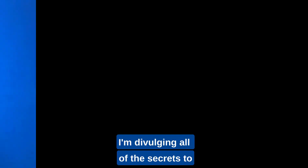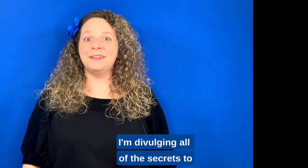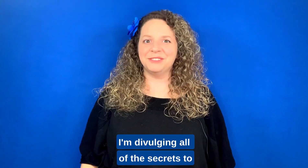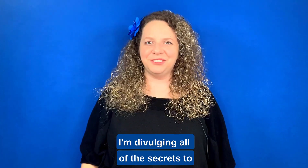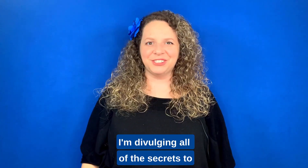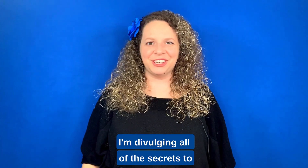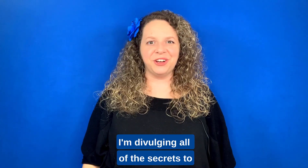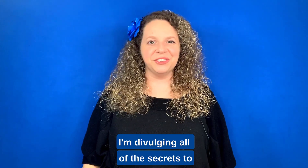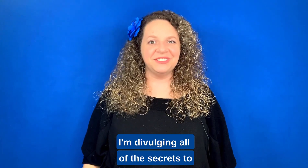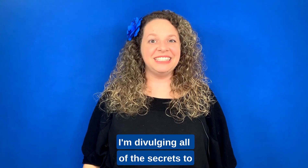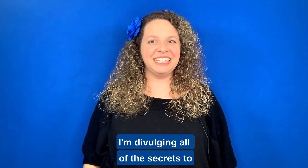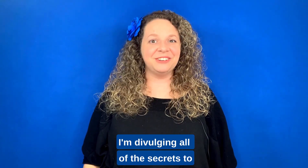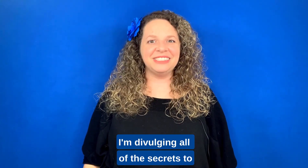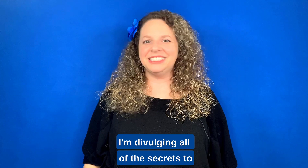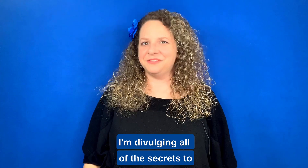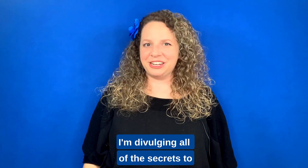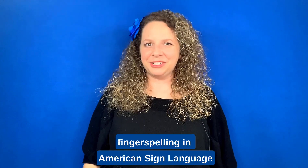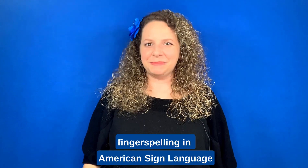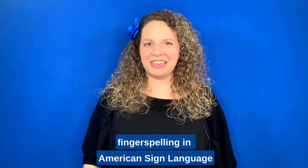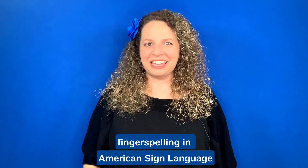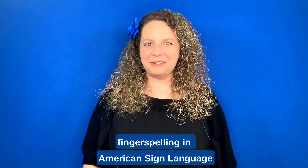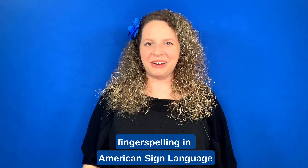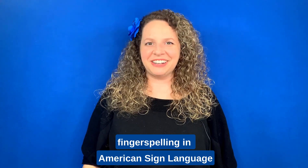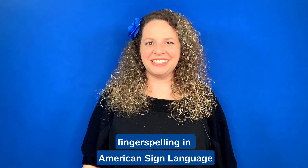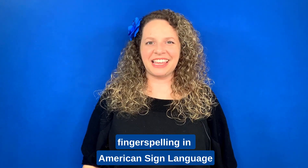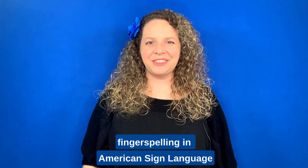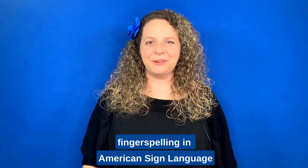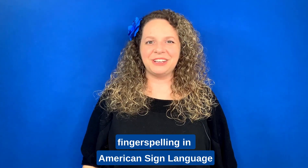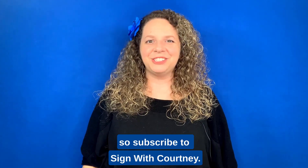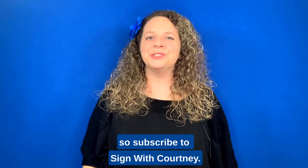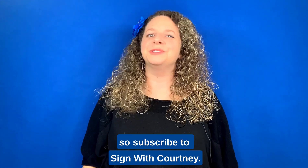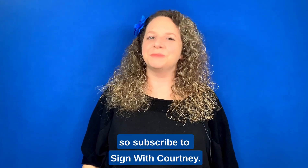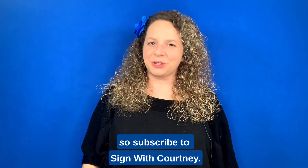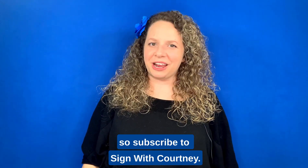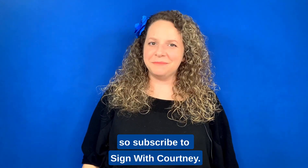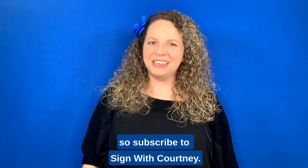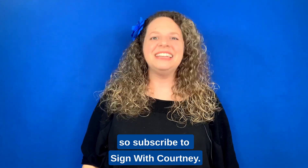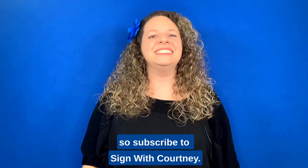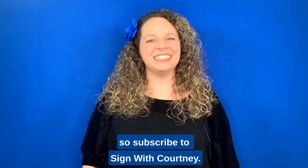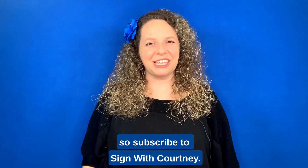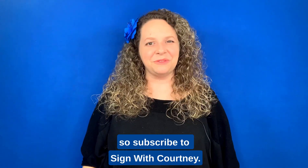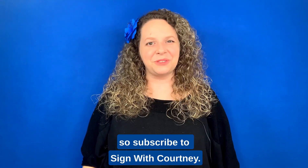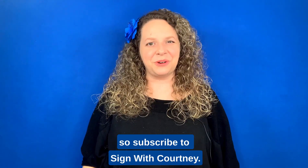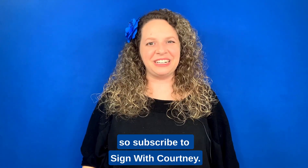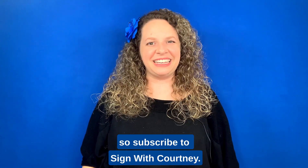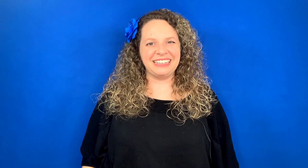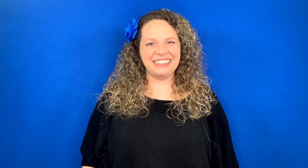I'm divulging all of the secrets to fingerspelling in American Sign Language, so subscribe to Sign with Courtney.